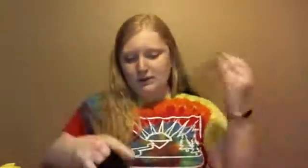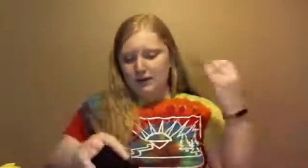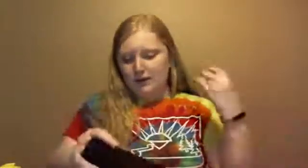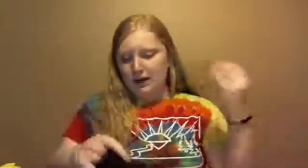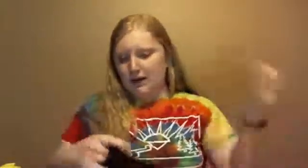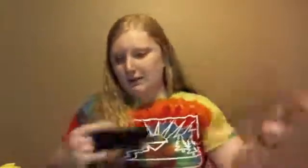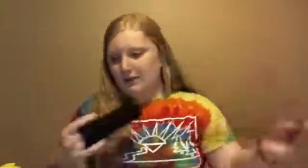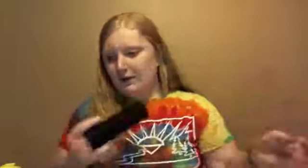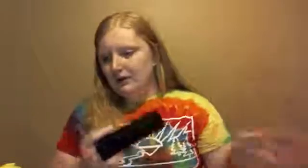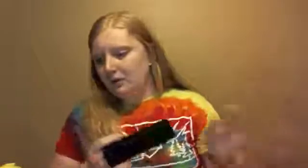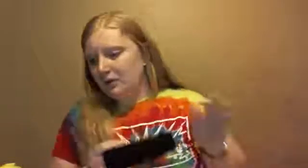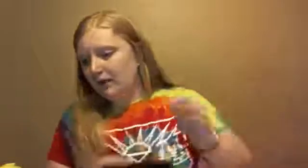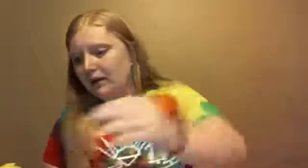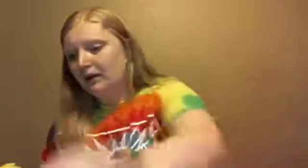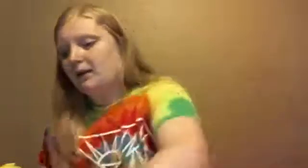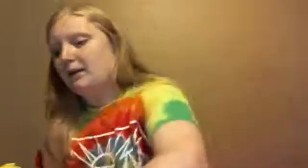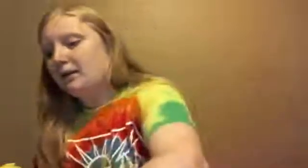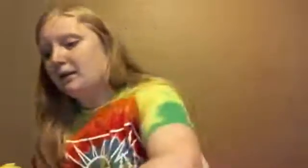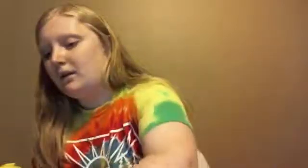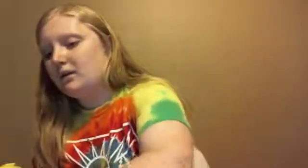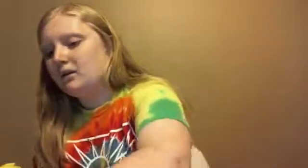So I am going to put